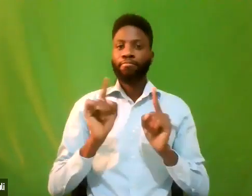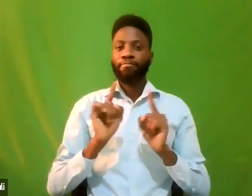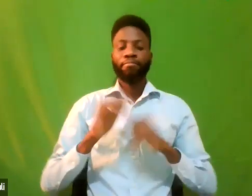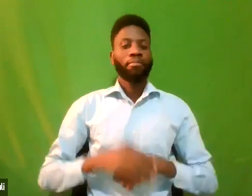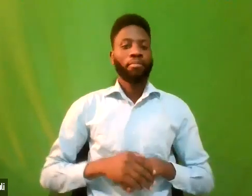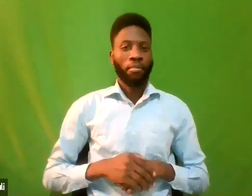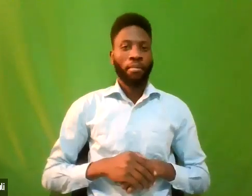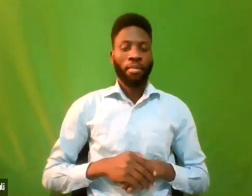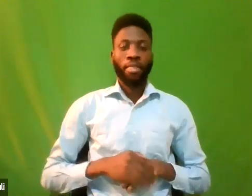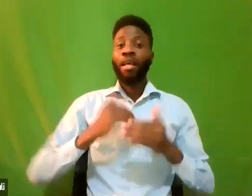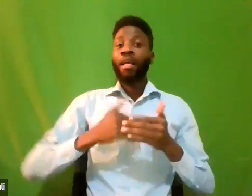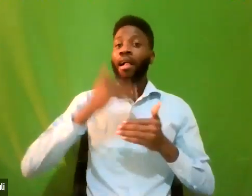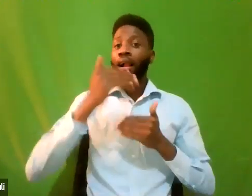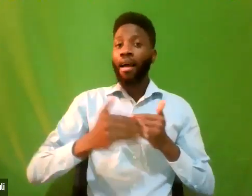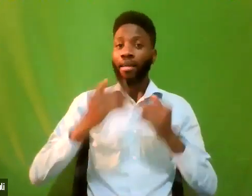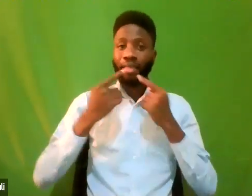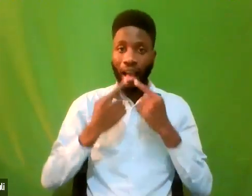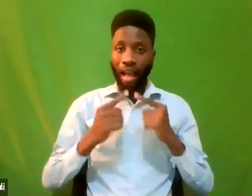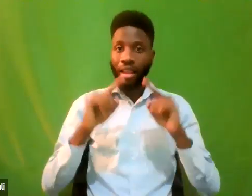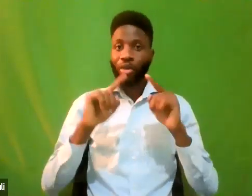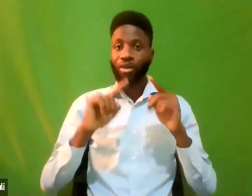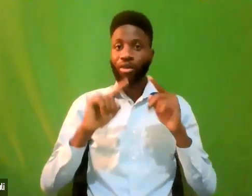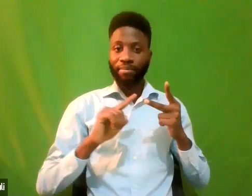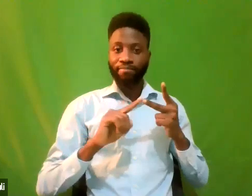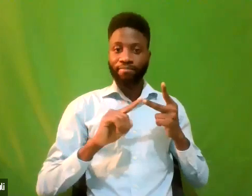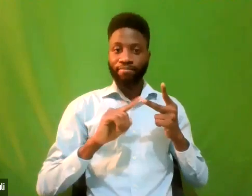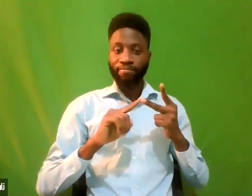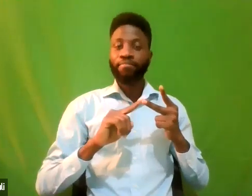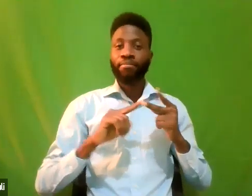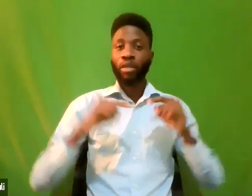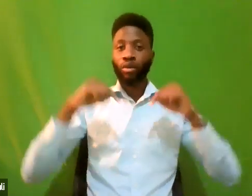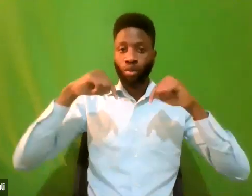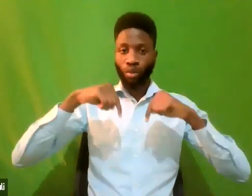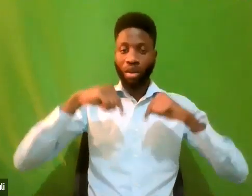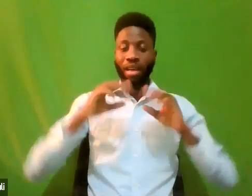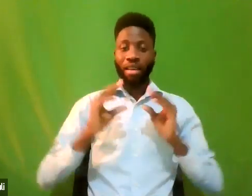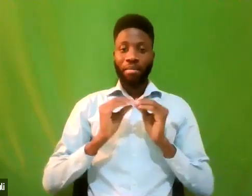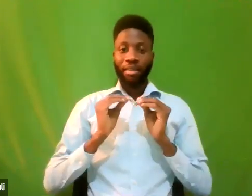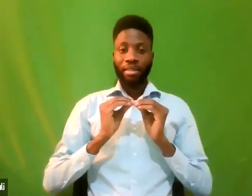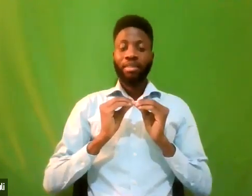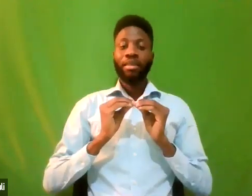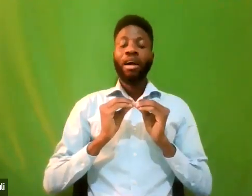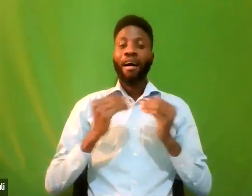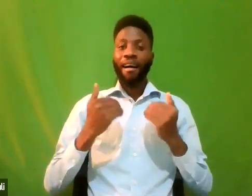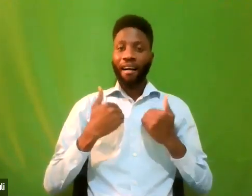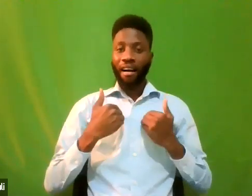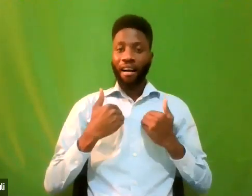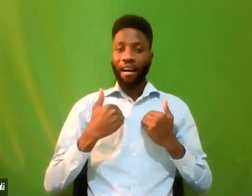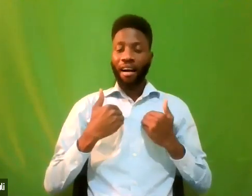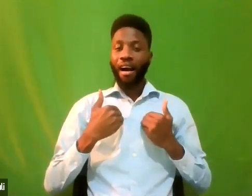is that today's session, I am actually bringing you someone who is